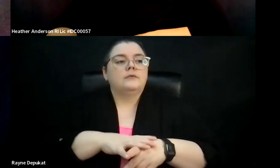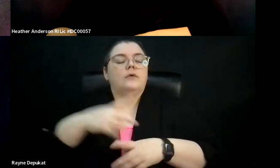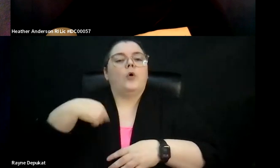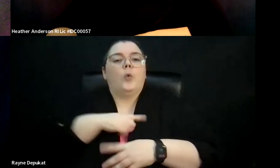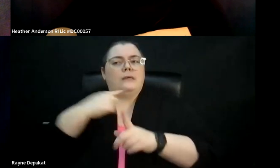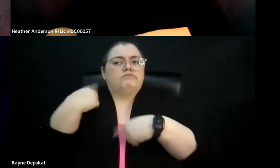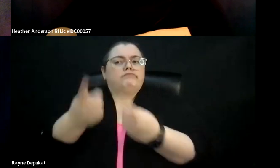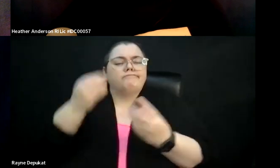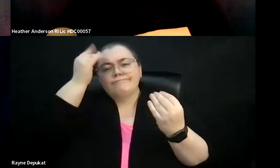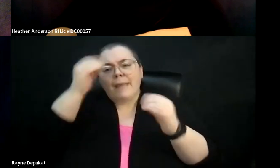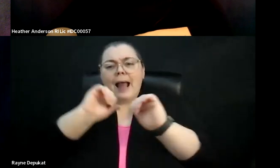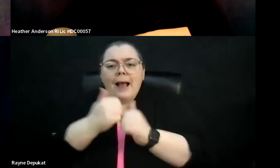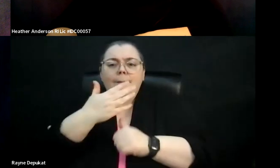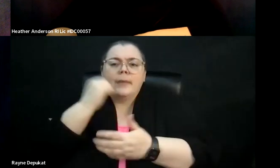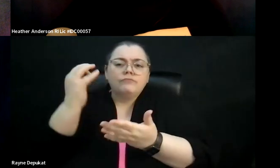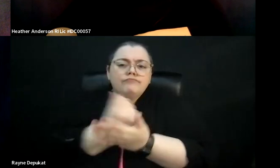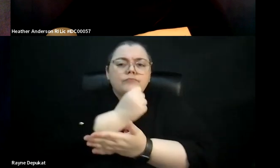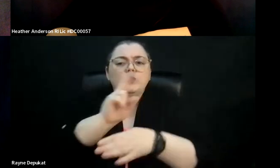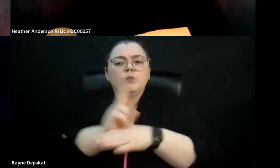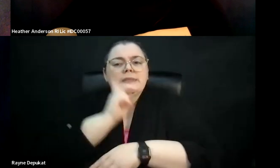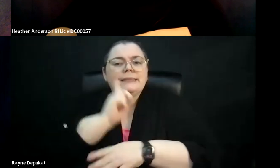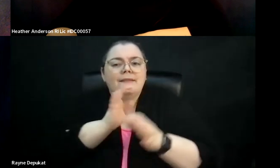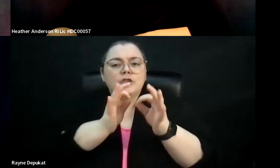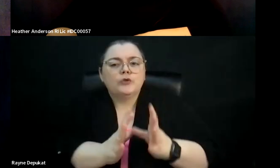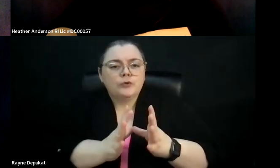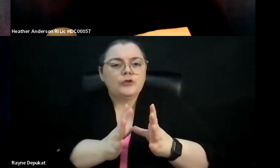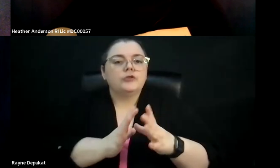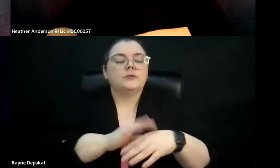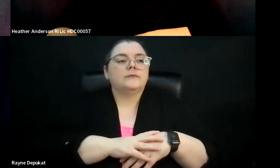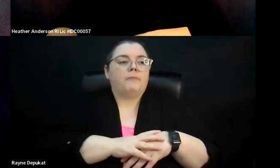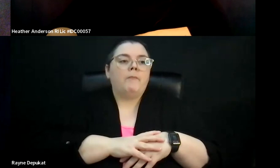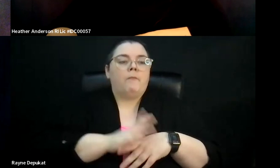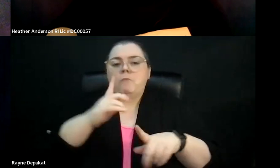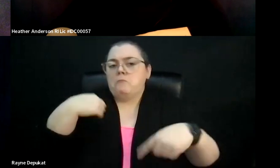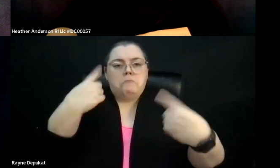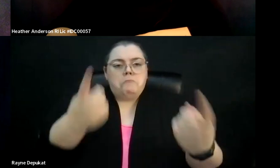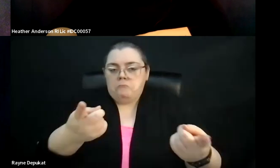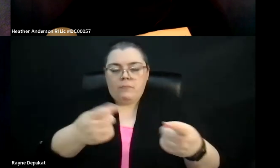deaf interpreters. And we've been thinking about how we can better utilize our deaf interpreters.